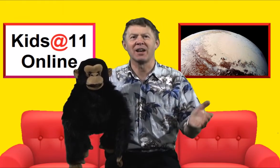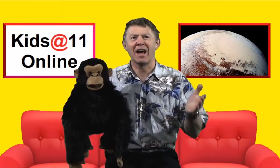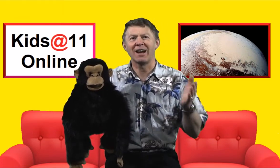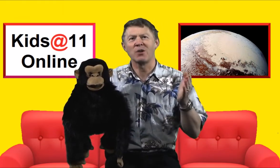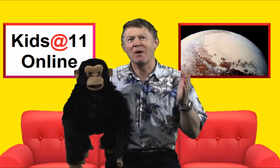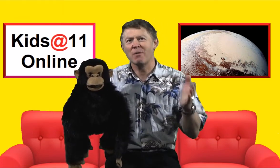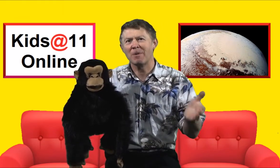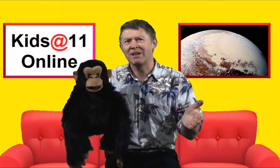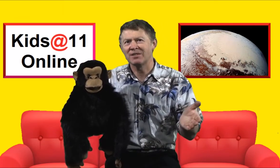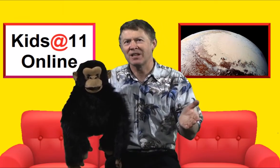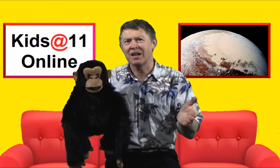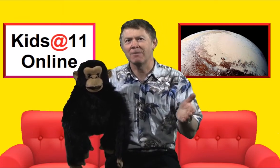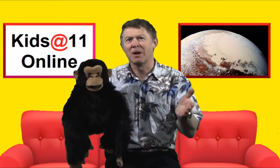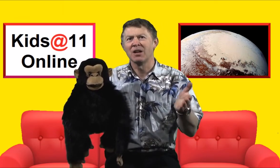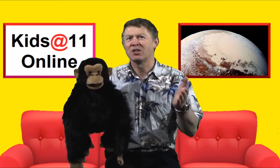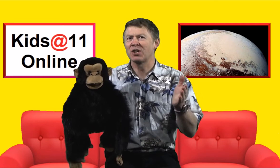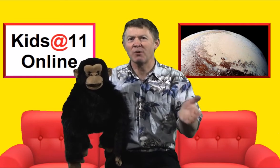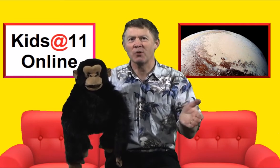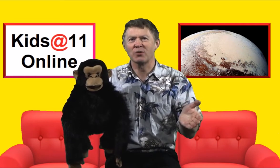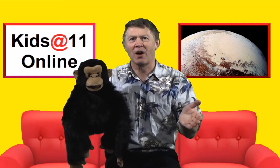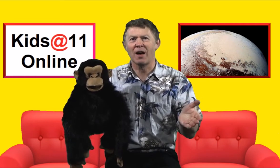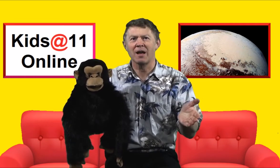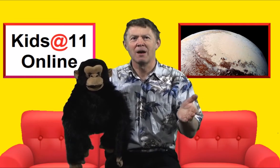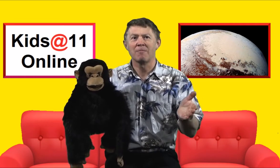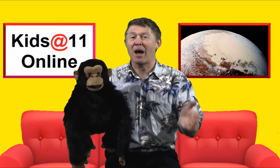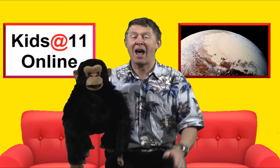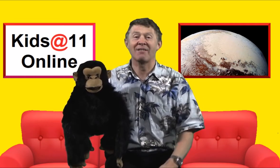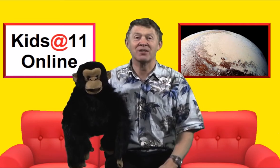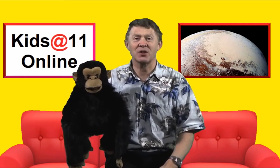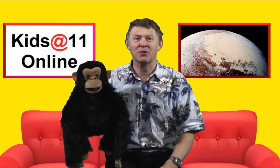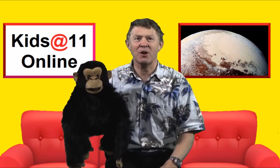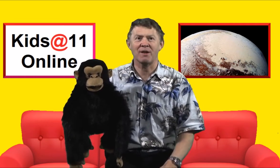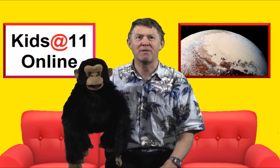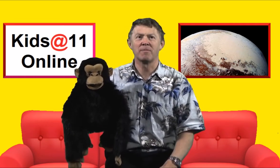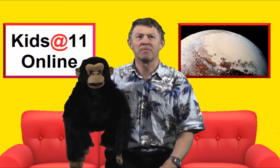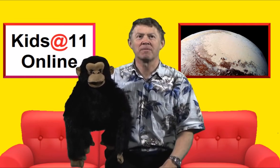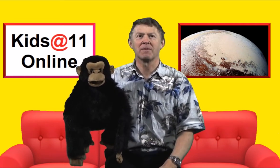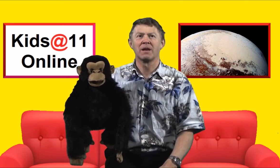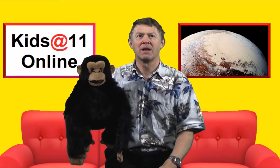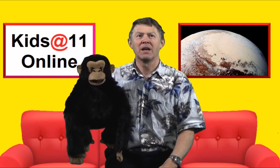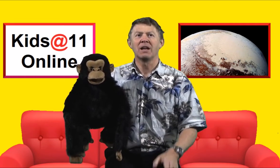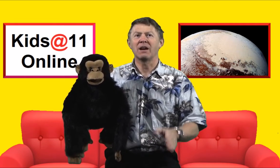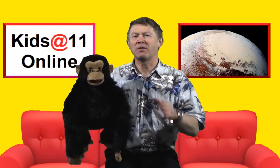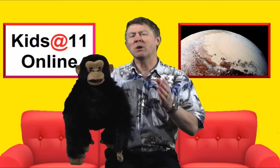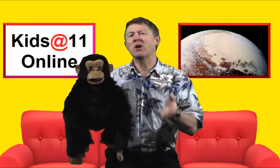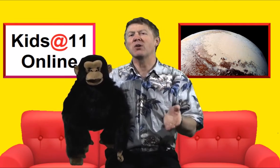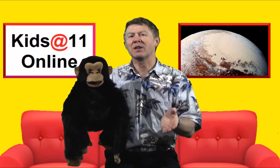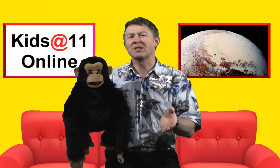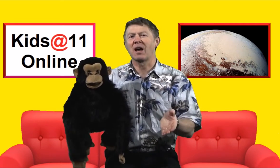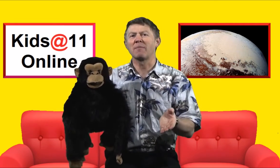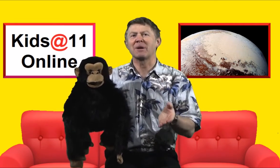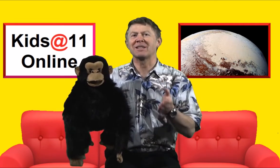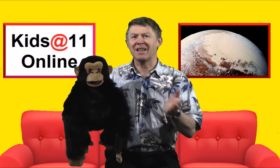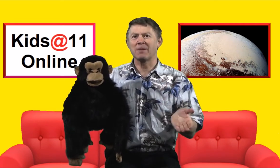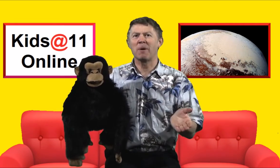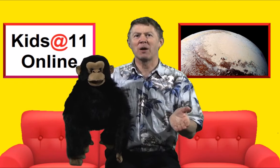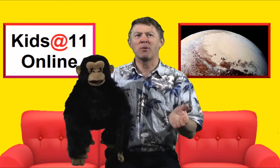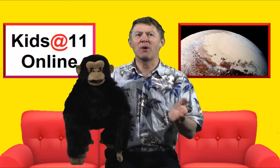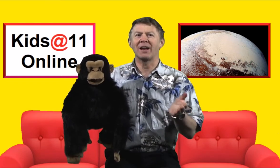and whoever believes in him shall not die, but have eternal life. Now, if you want to look this up, it's in the Bible and it's